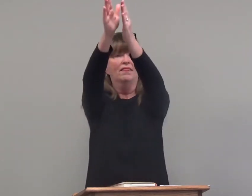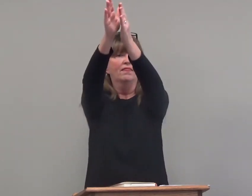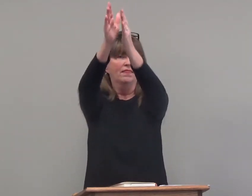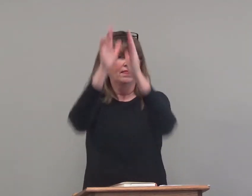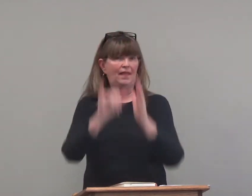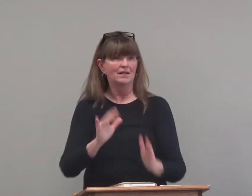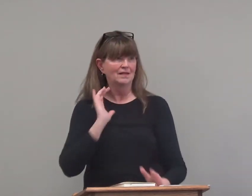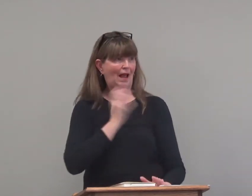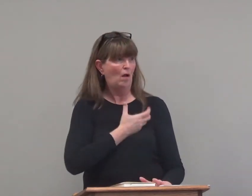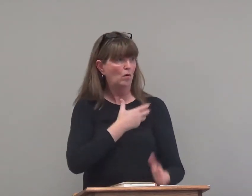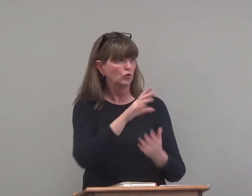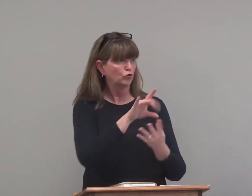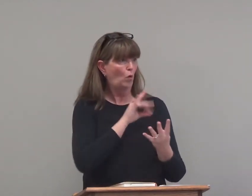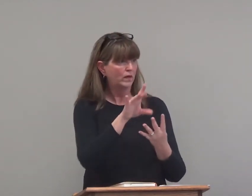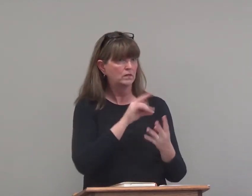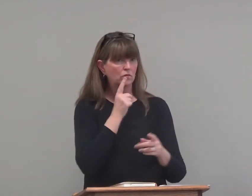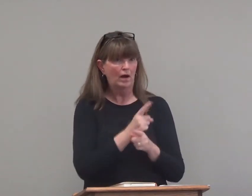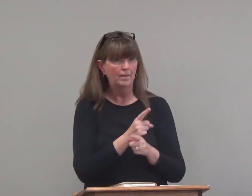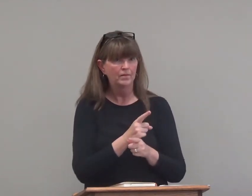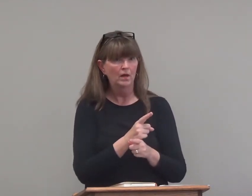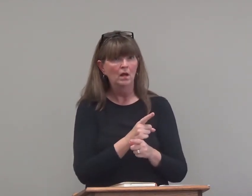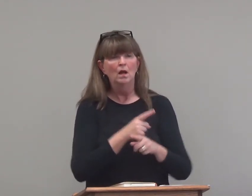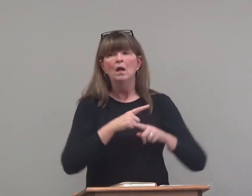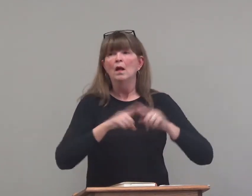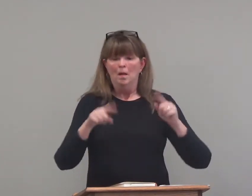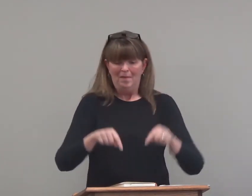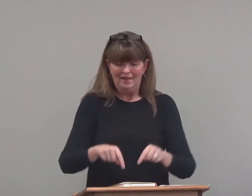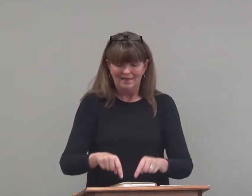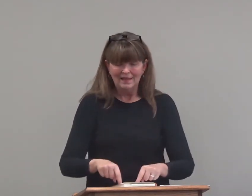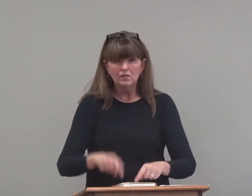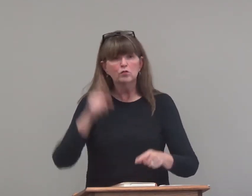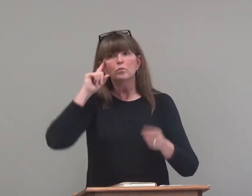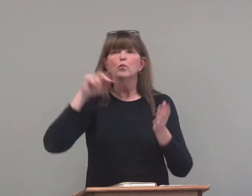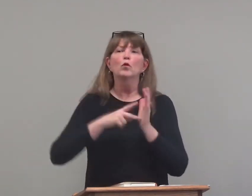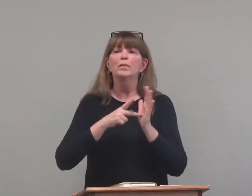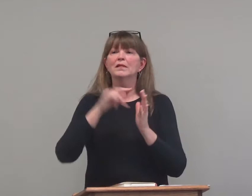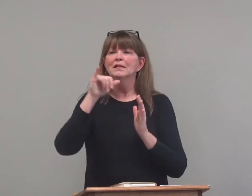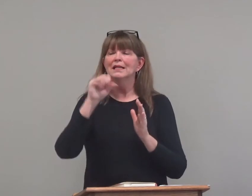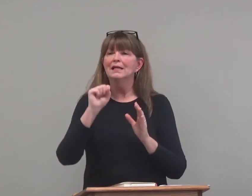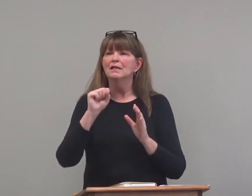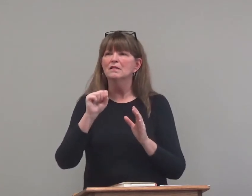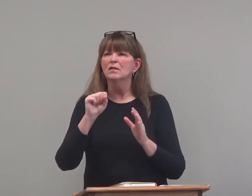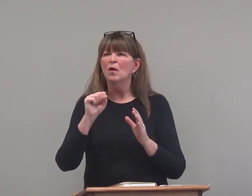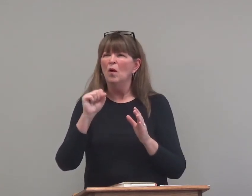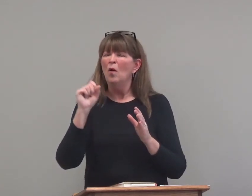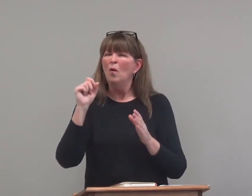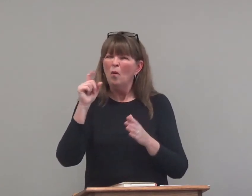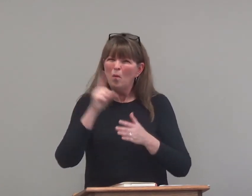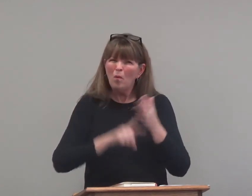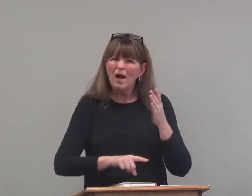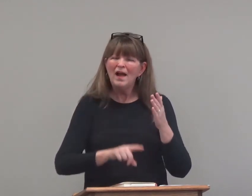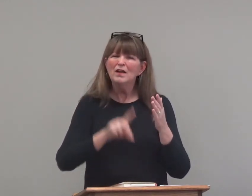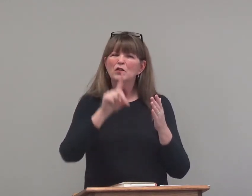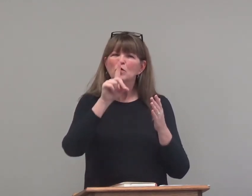the right path. And that was our choice, right? But the purpose of reading